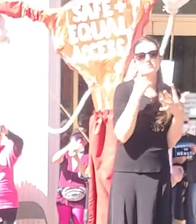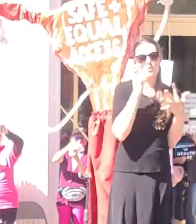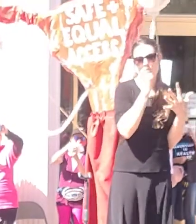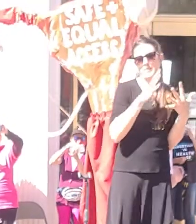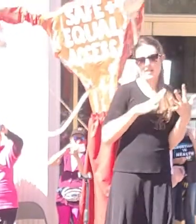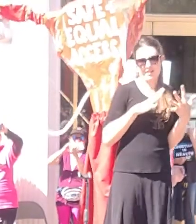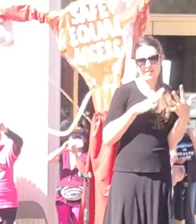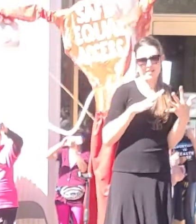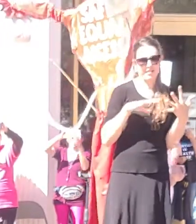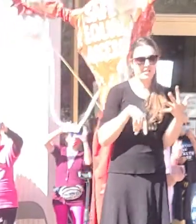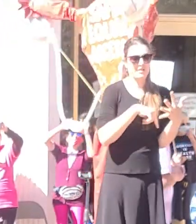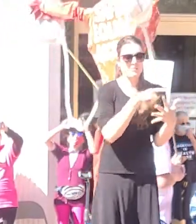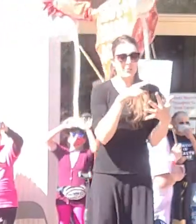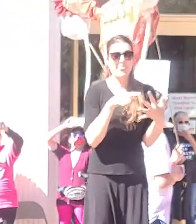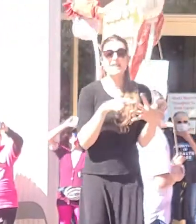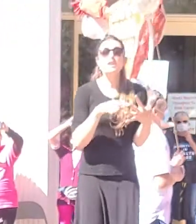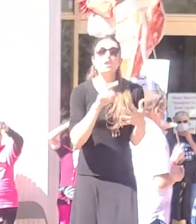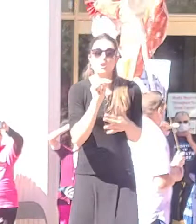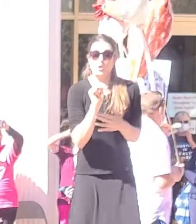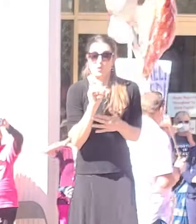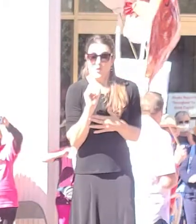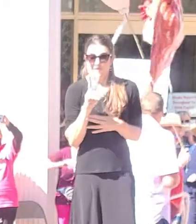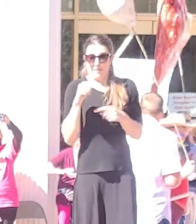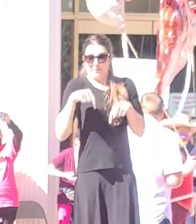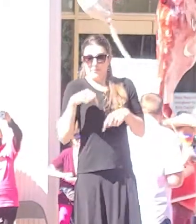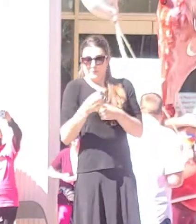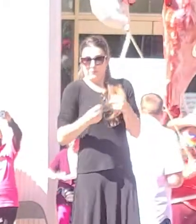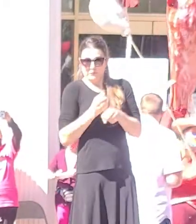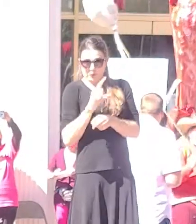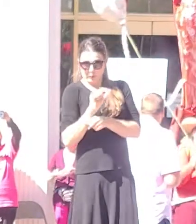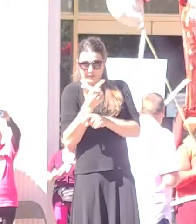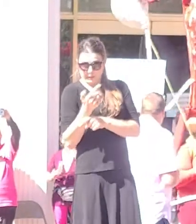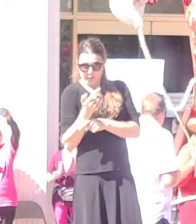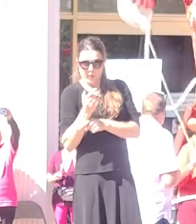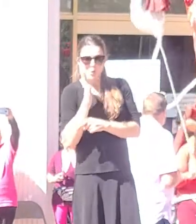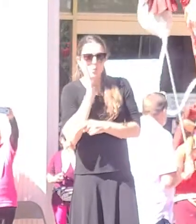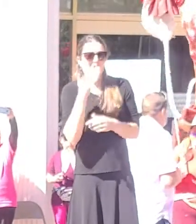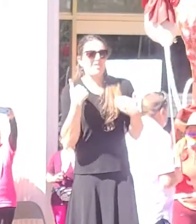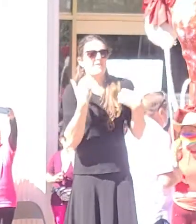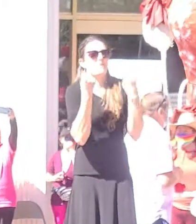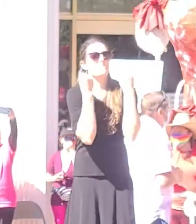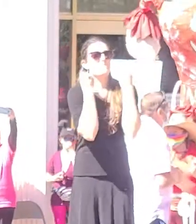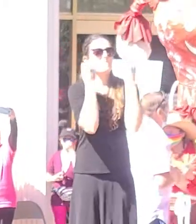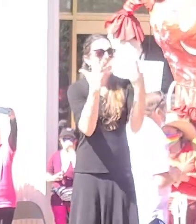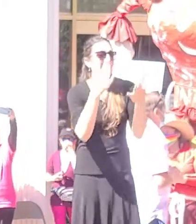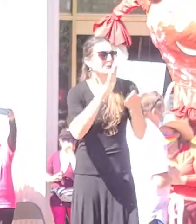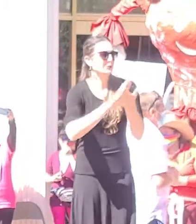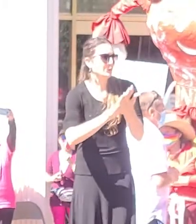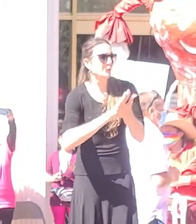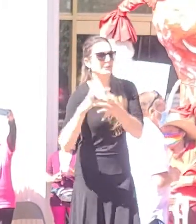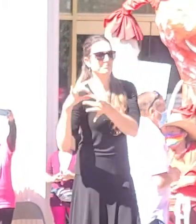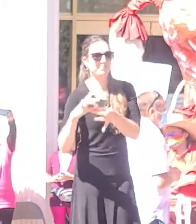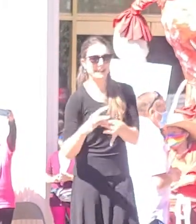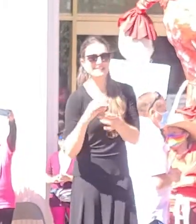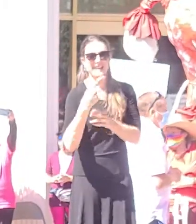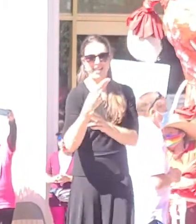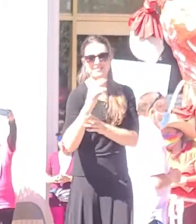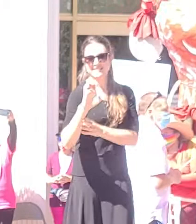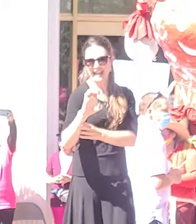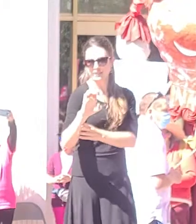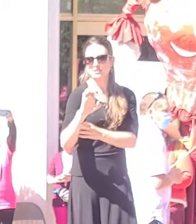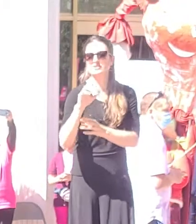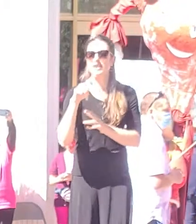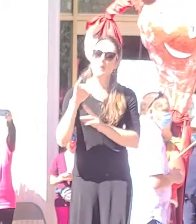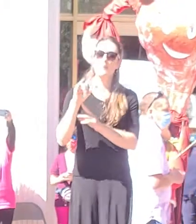in November of this year, we're going to have several pilots in school-based health centers where you